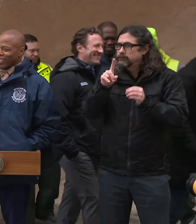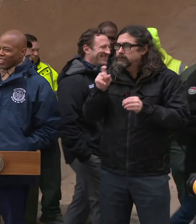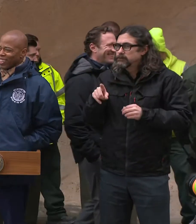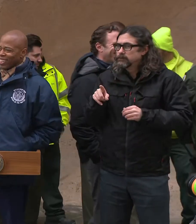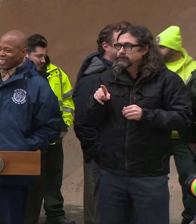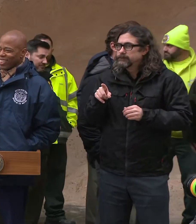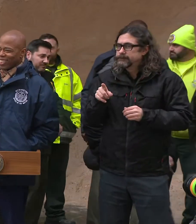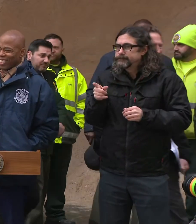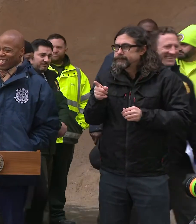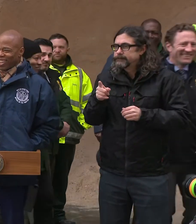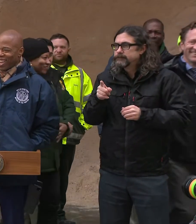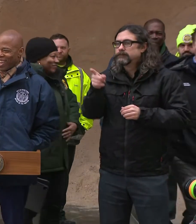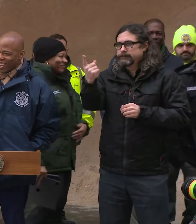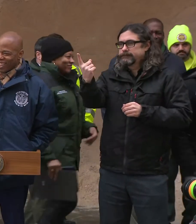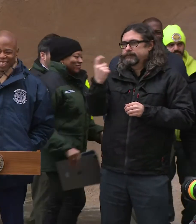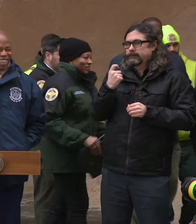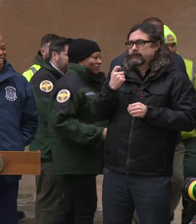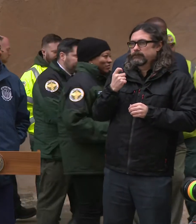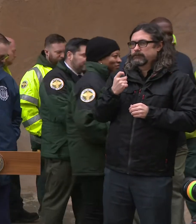know.